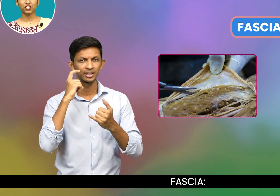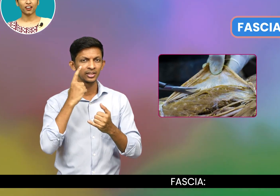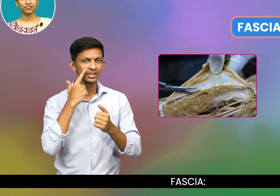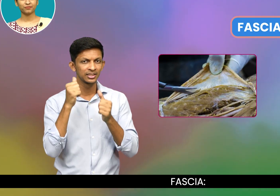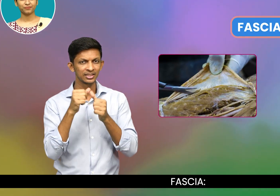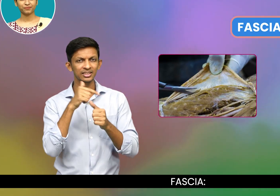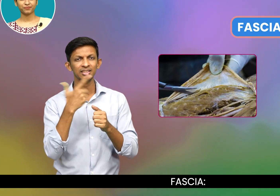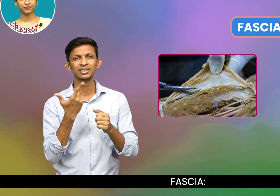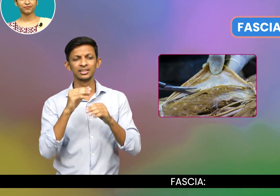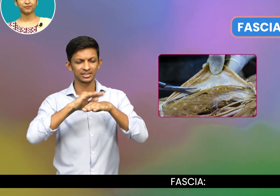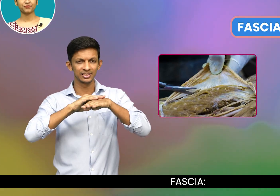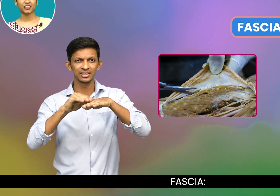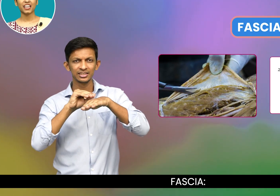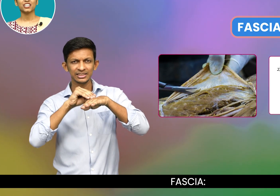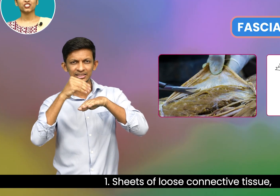Fascia.